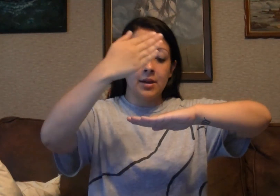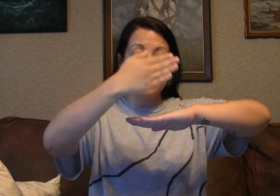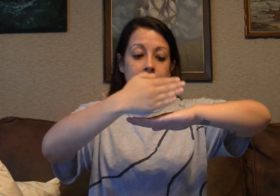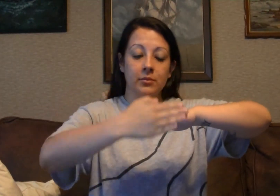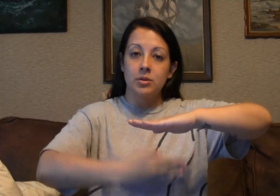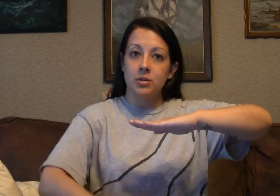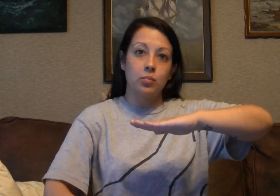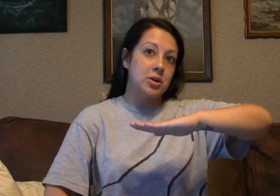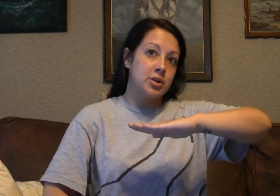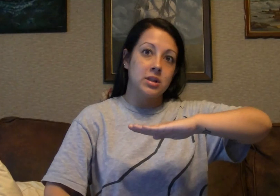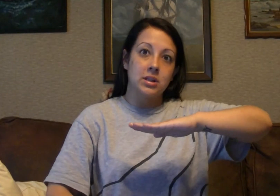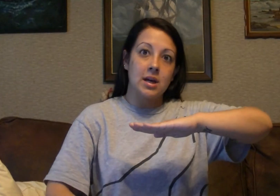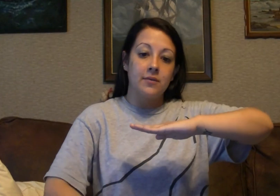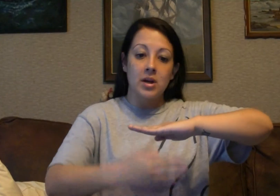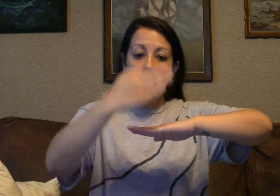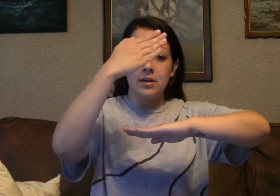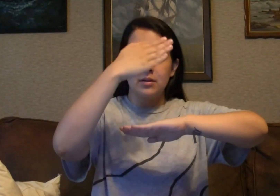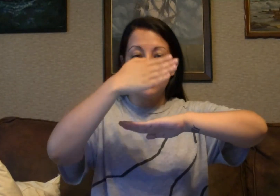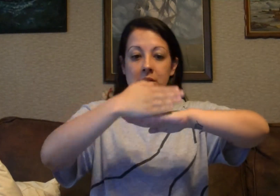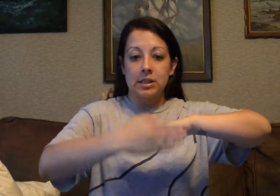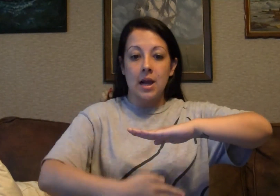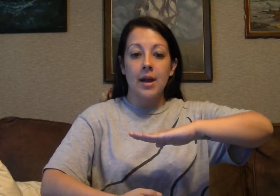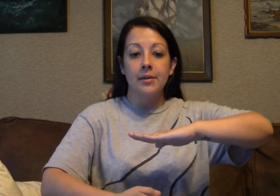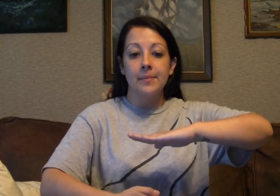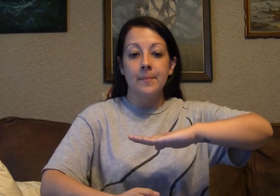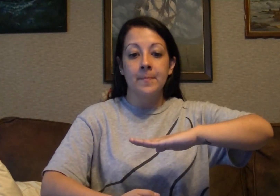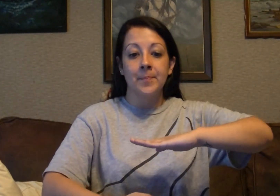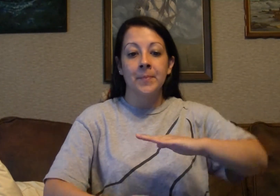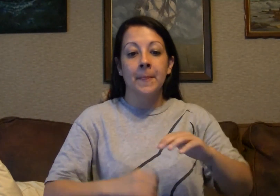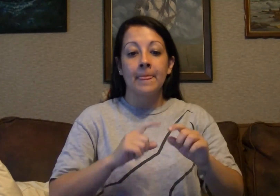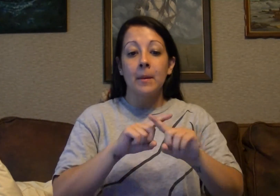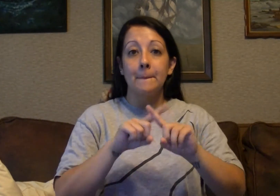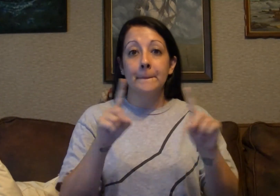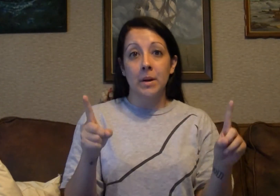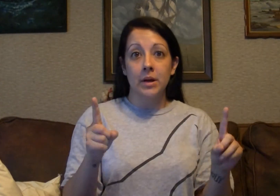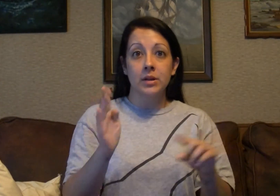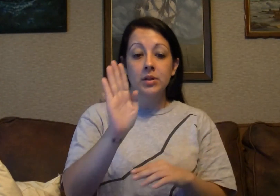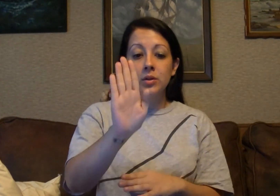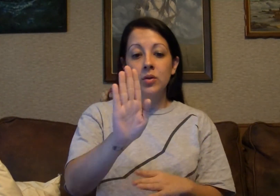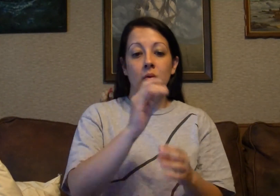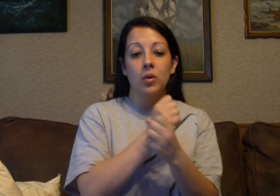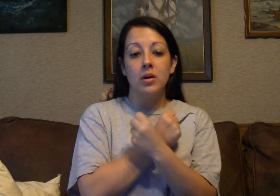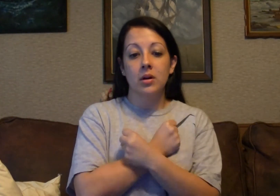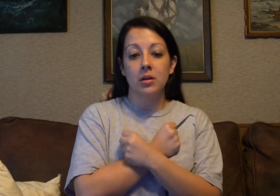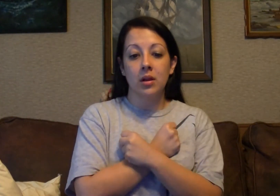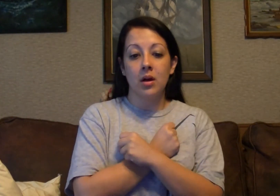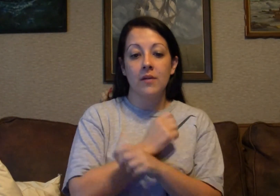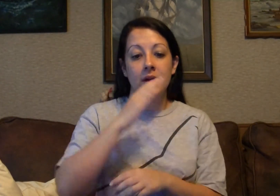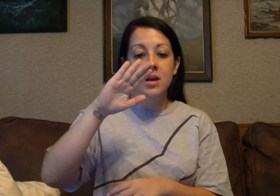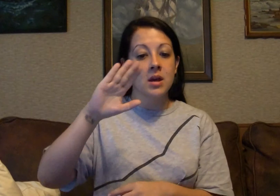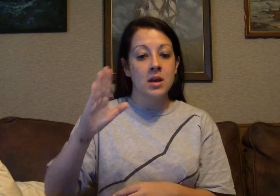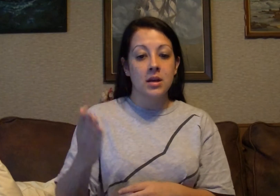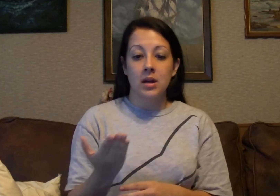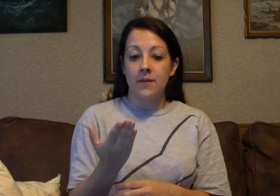hand just brushes the side of your hand. Side. But your love